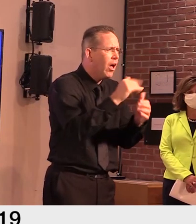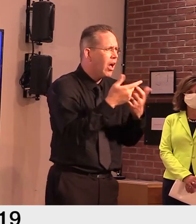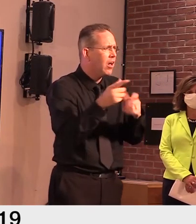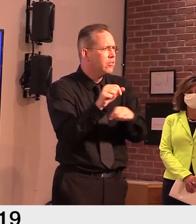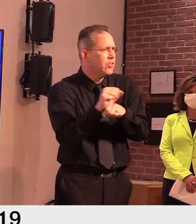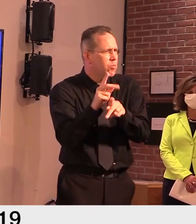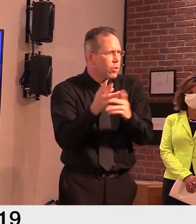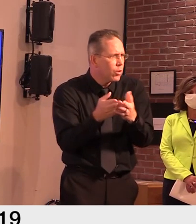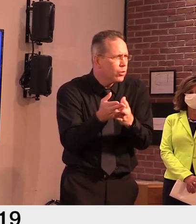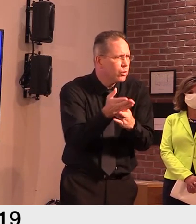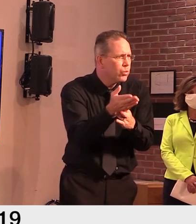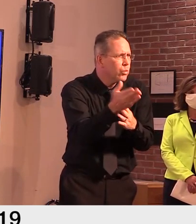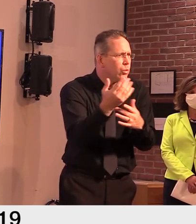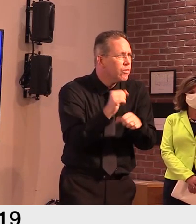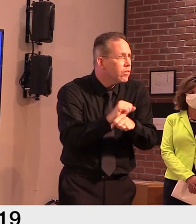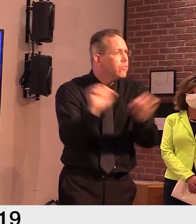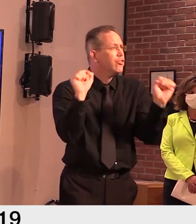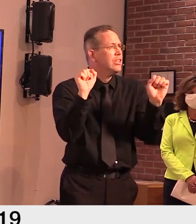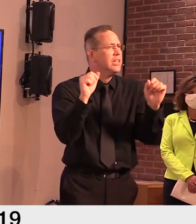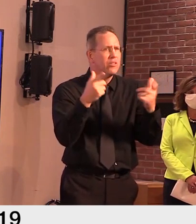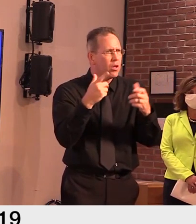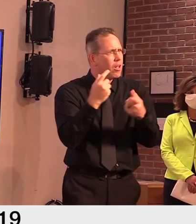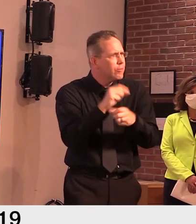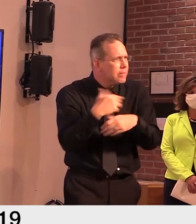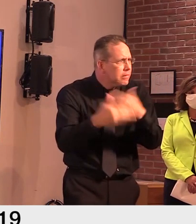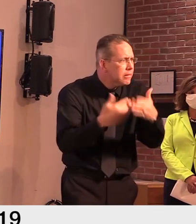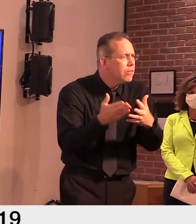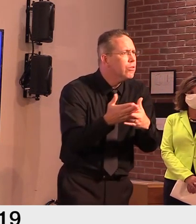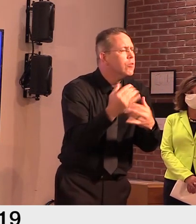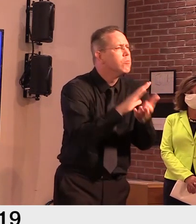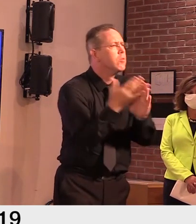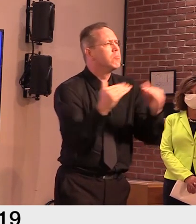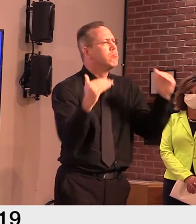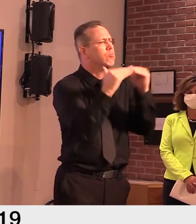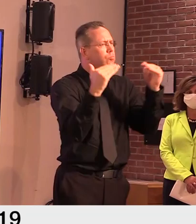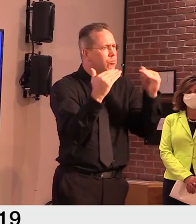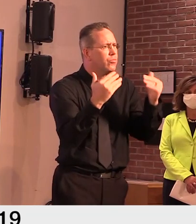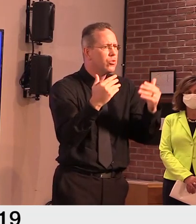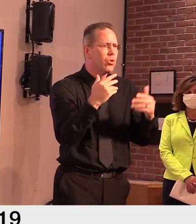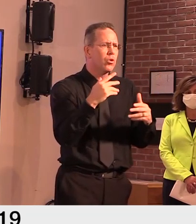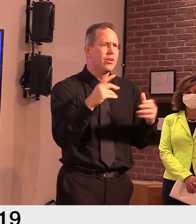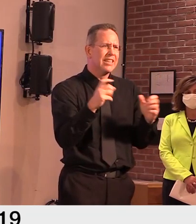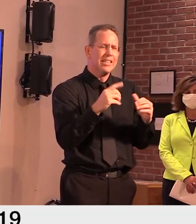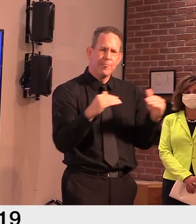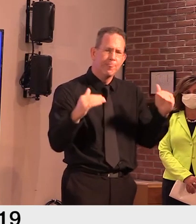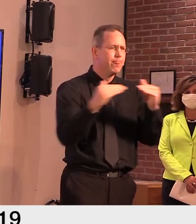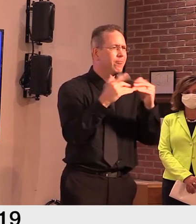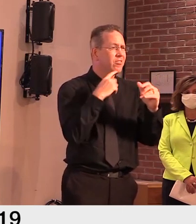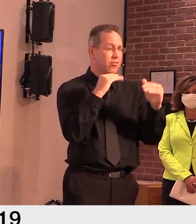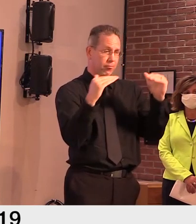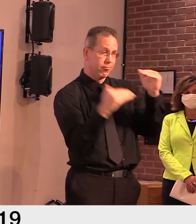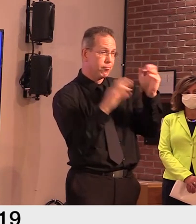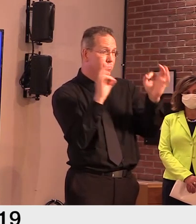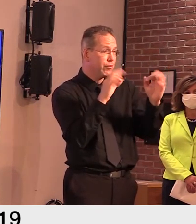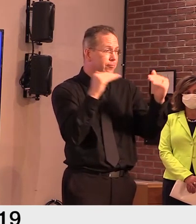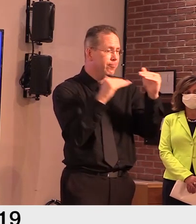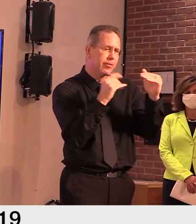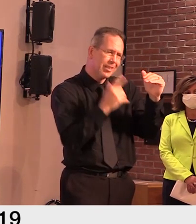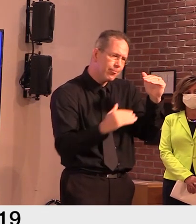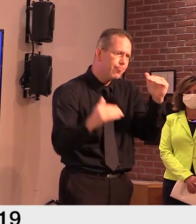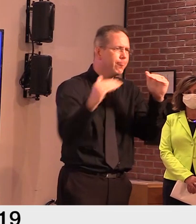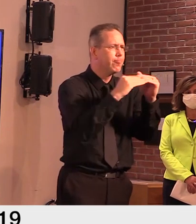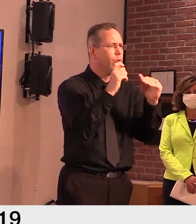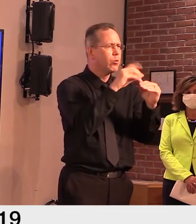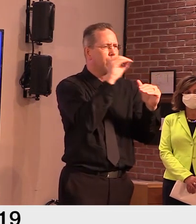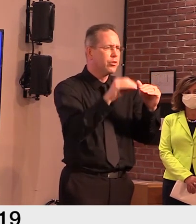that took place on the long and extremely difficult road to freedom. Freedom that has yet to be fully,